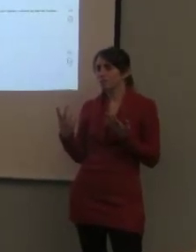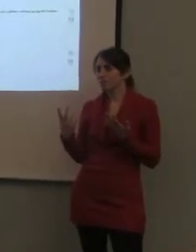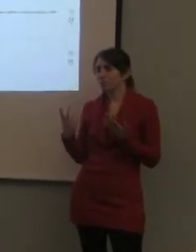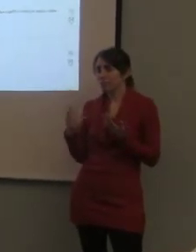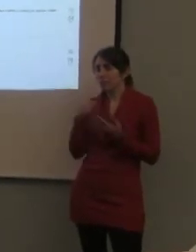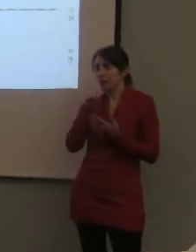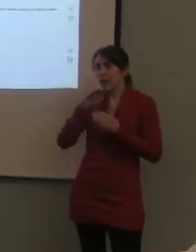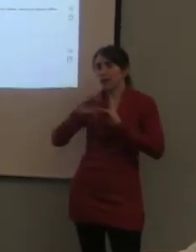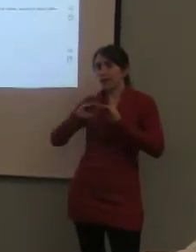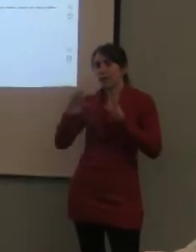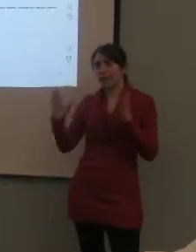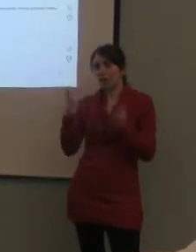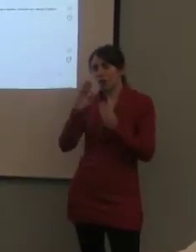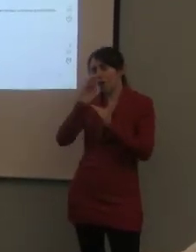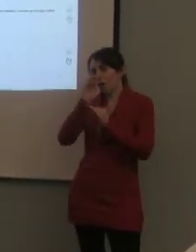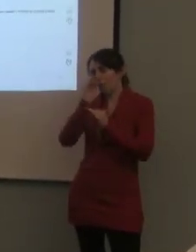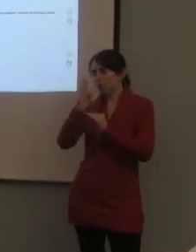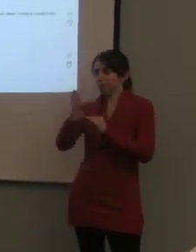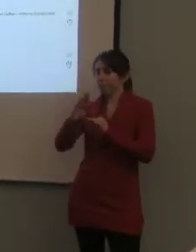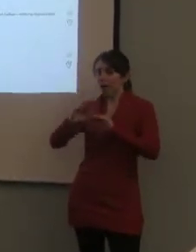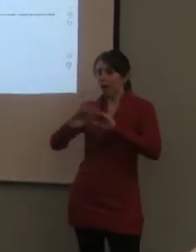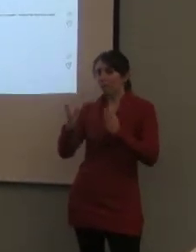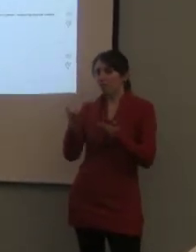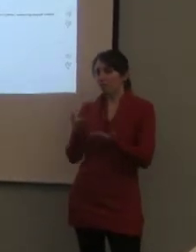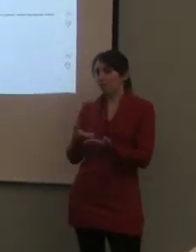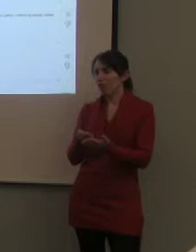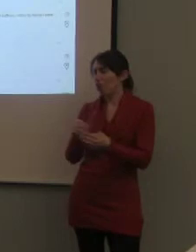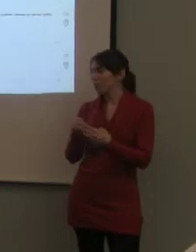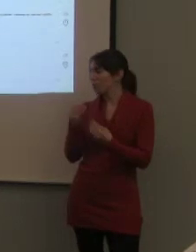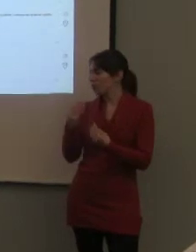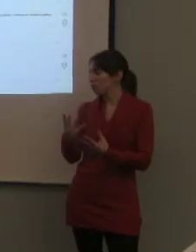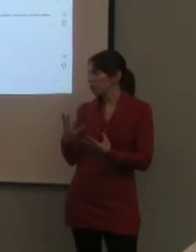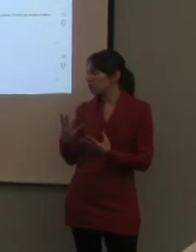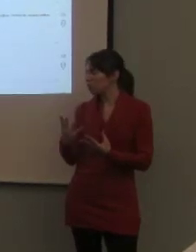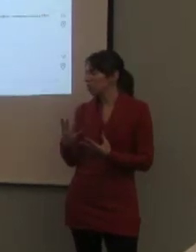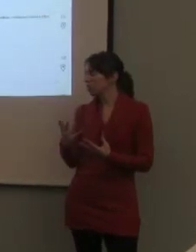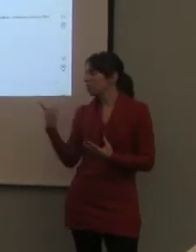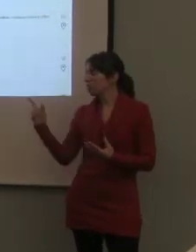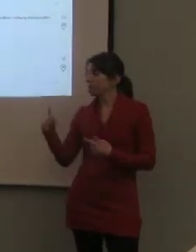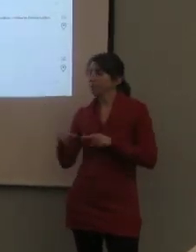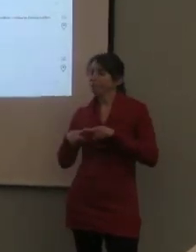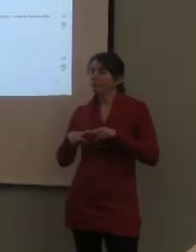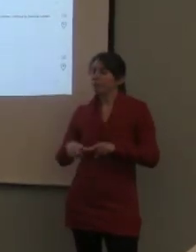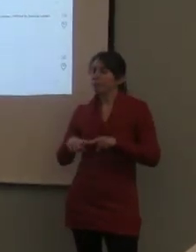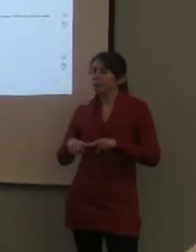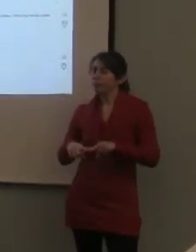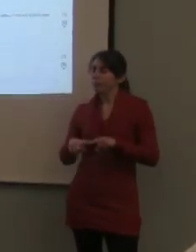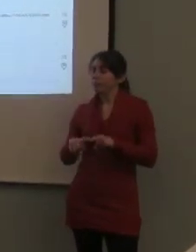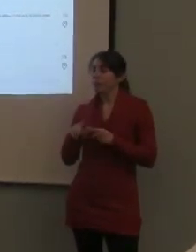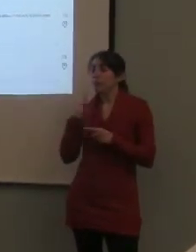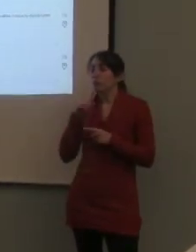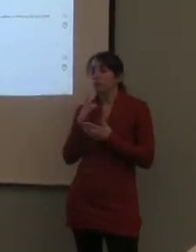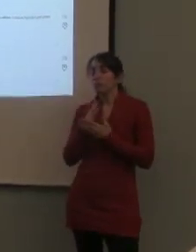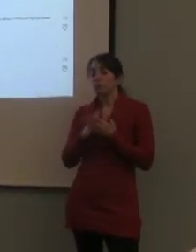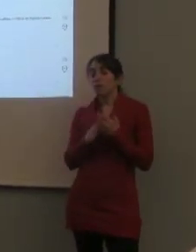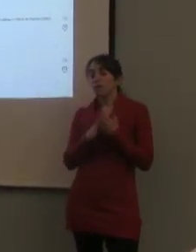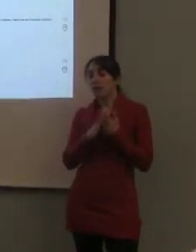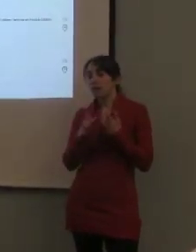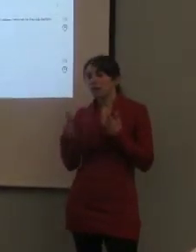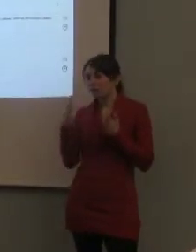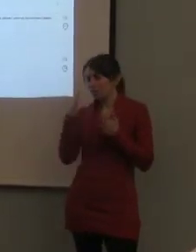self-evident in the information that's out there already? It depends. And for some collectors, they